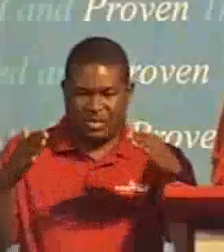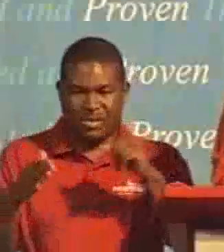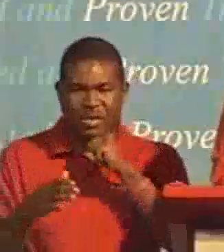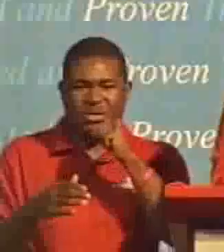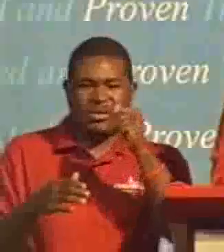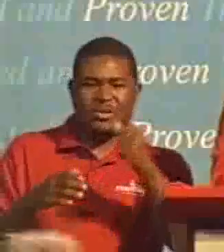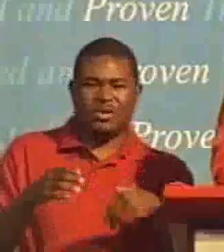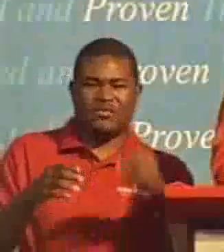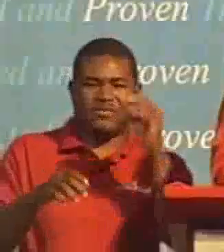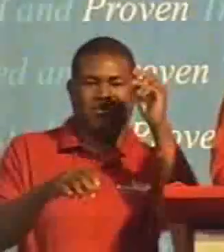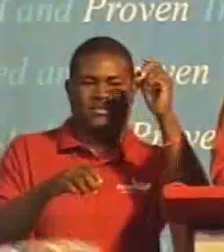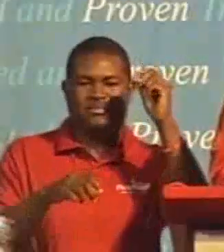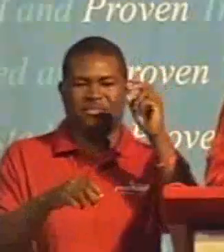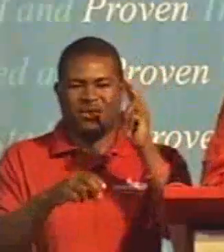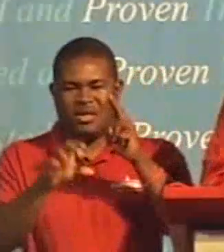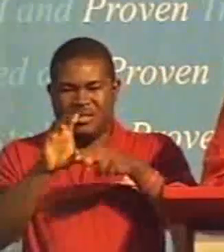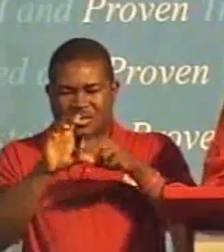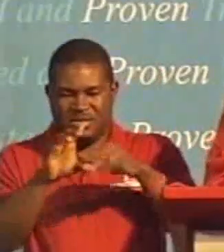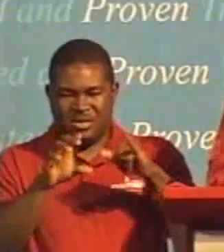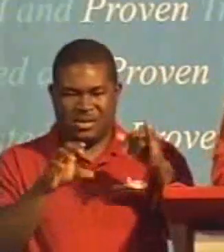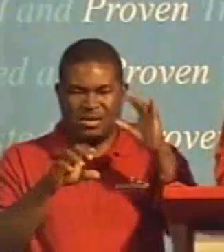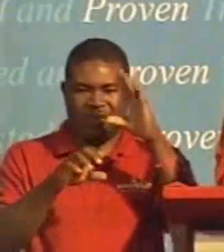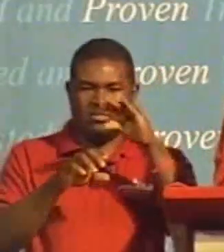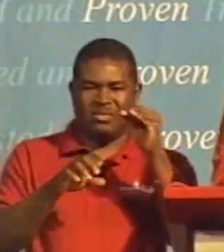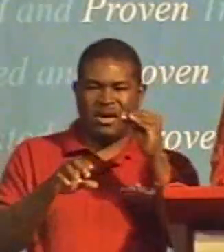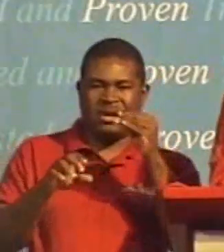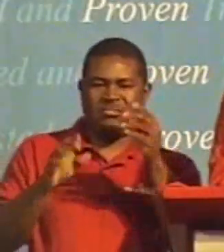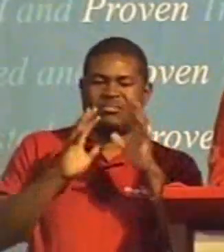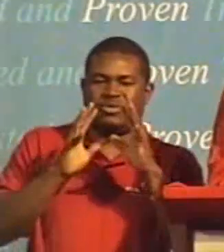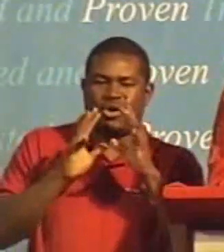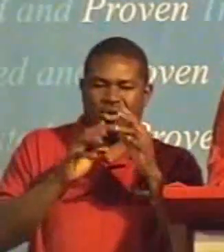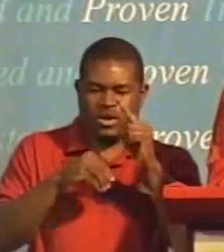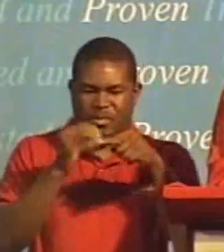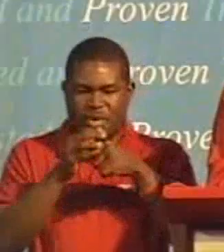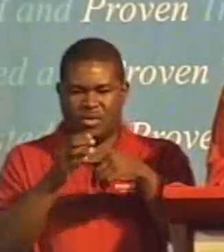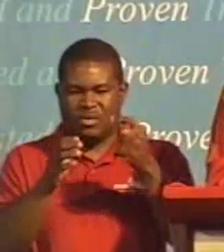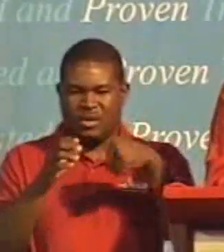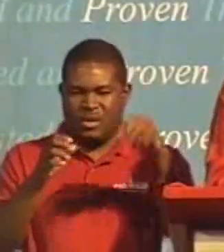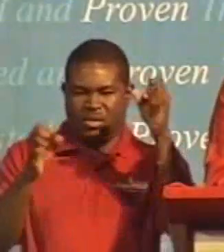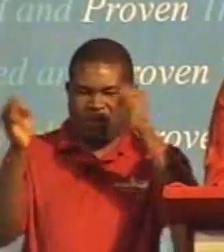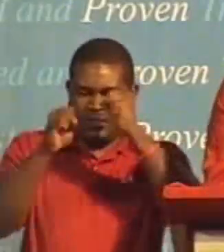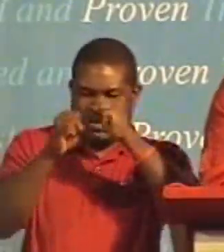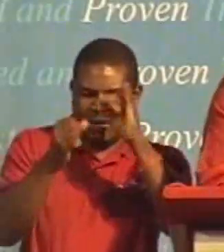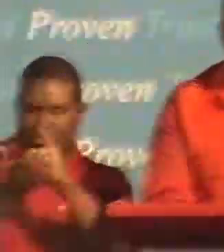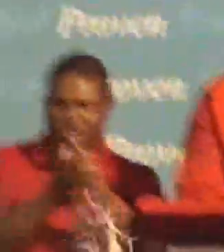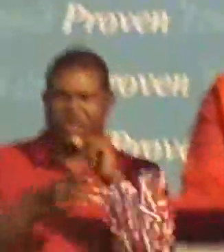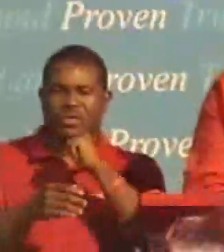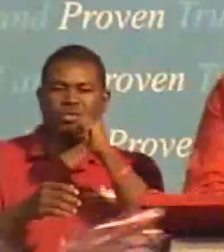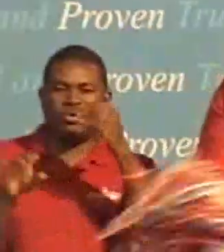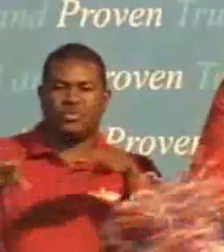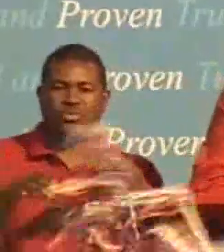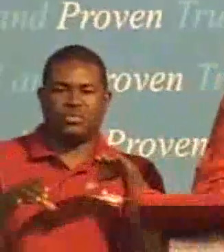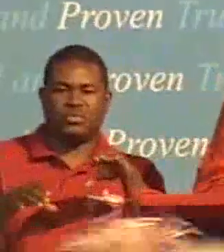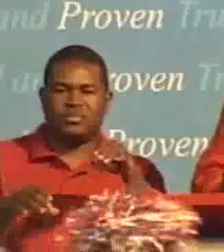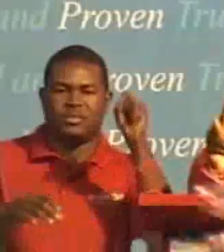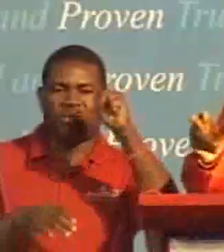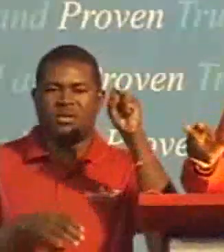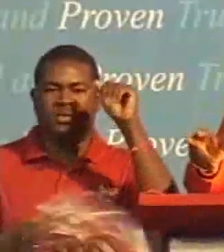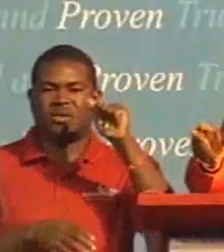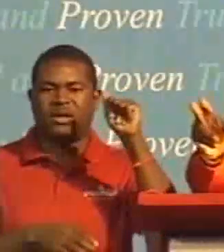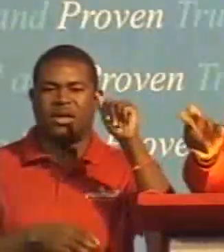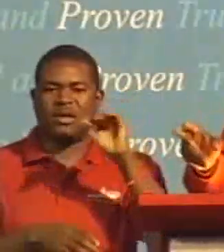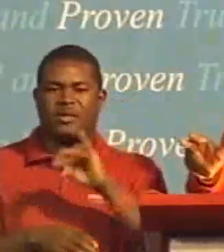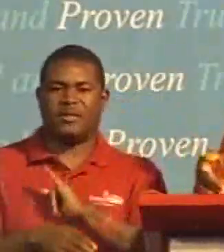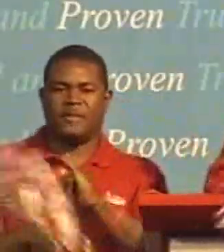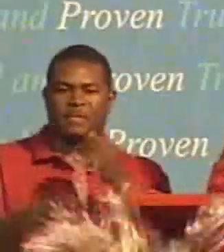sidelines, pouting about the stadium you didn't build. St. Anne's, I've come to ask